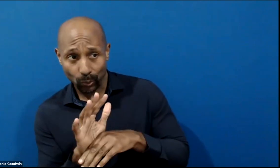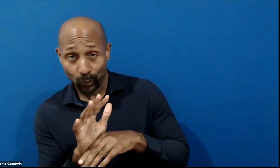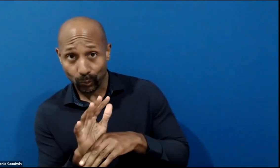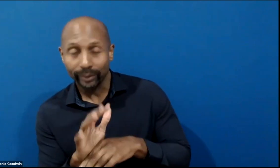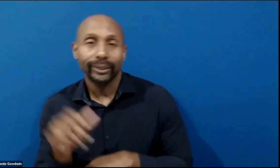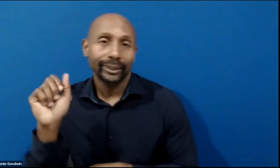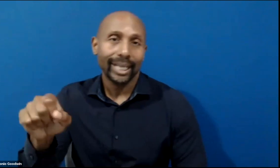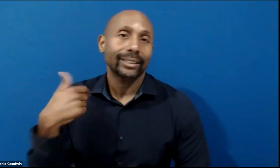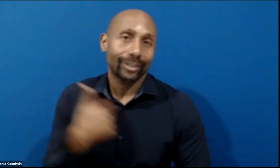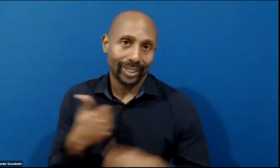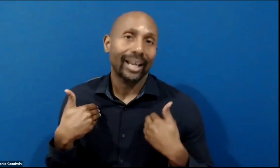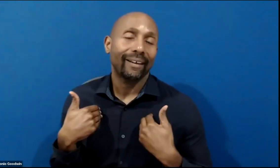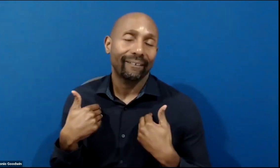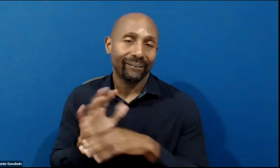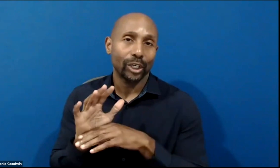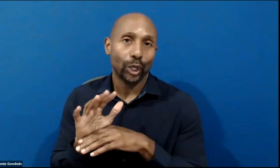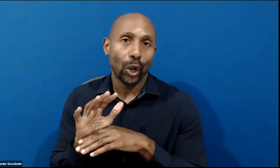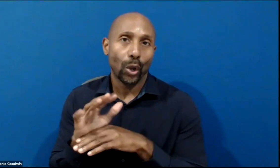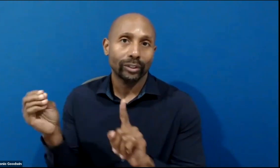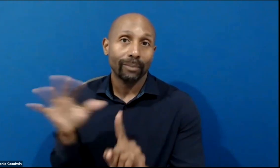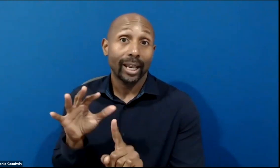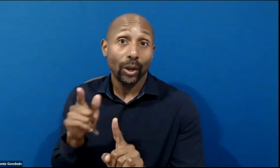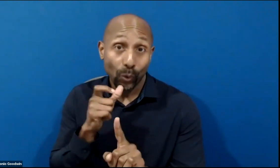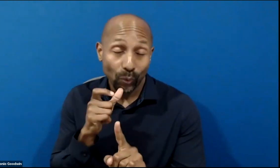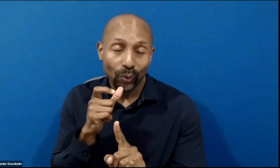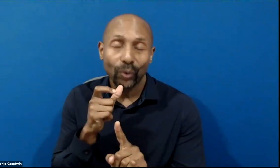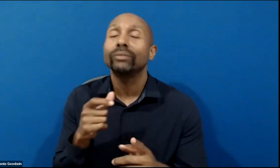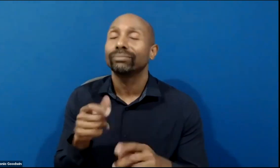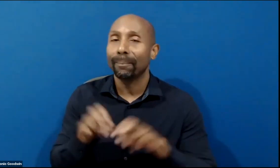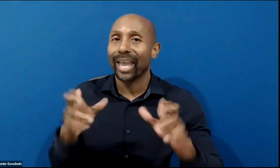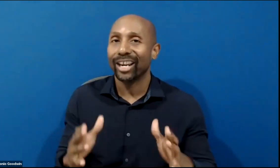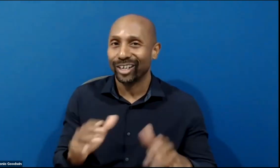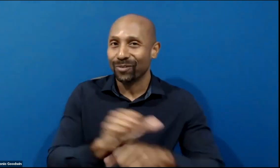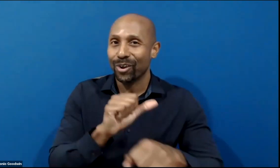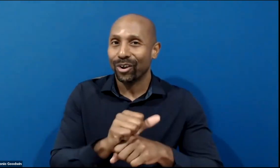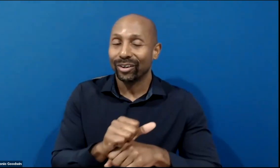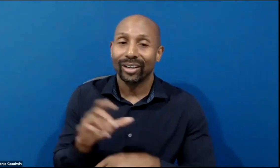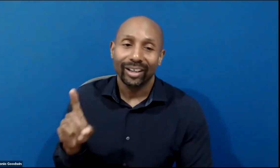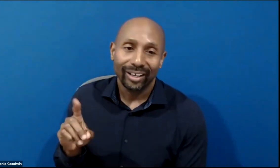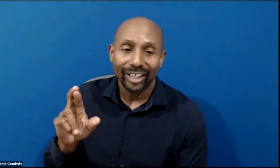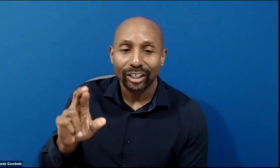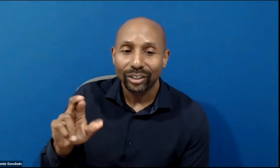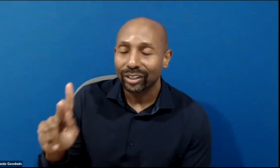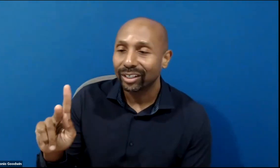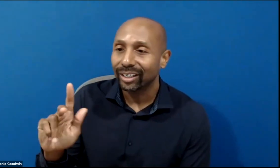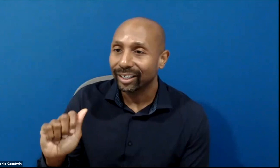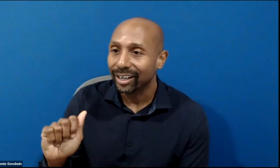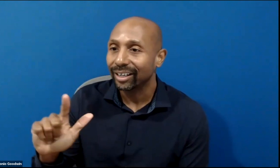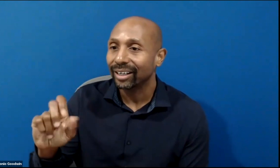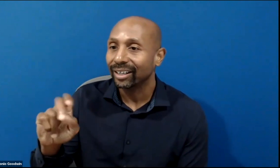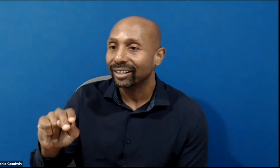Yes, a video featuring the work of one of our panelists, Dr. Kalonji. So I will share my screen right